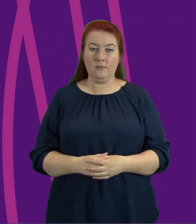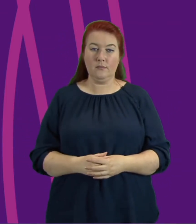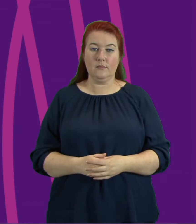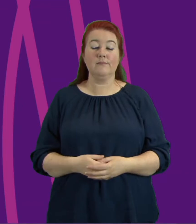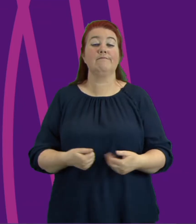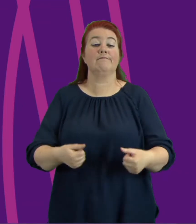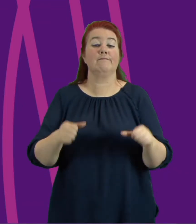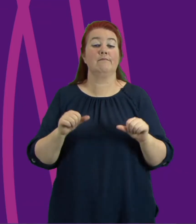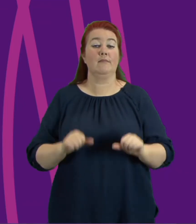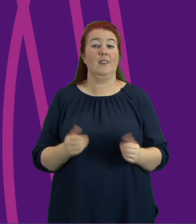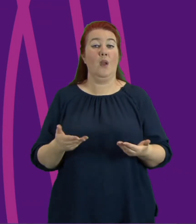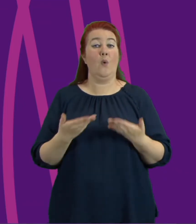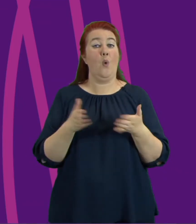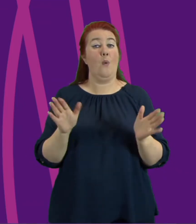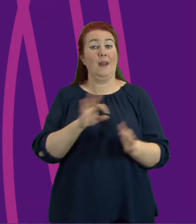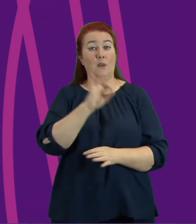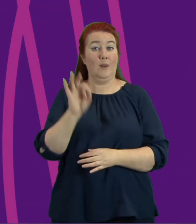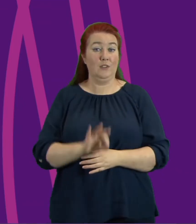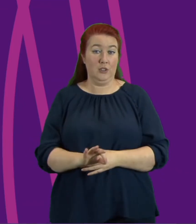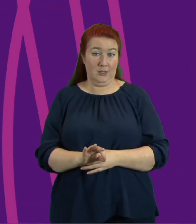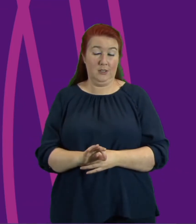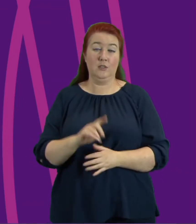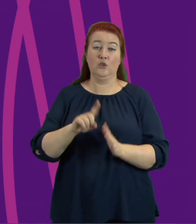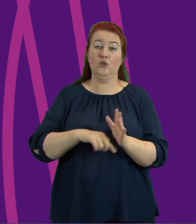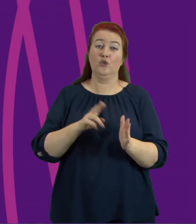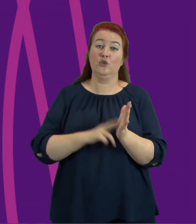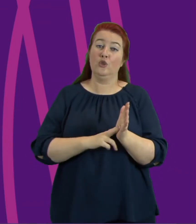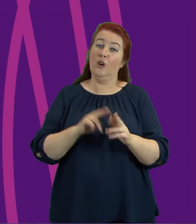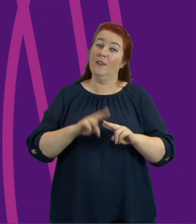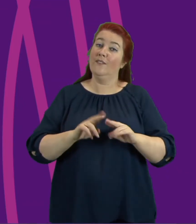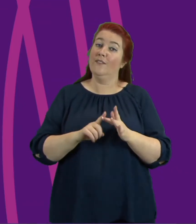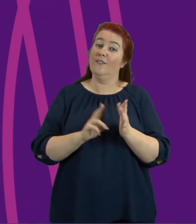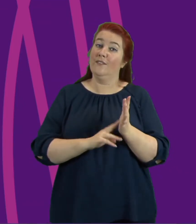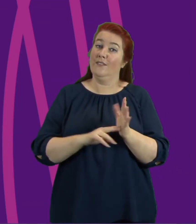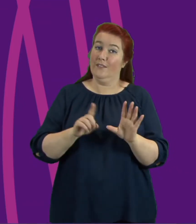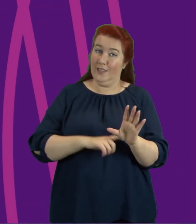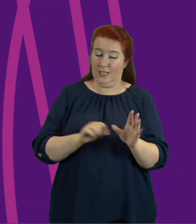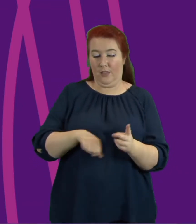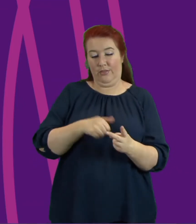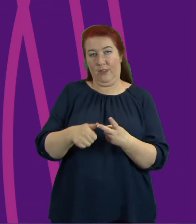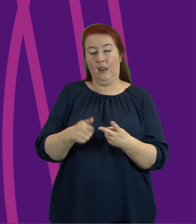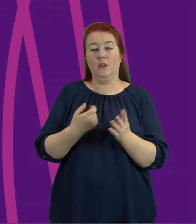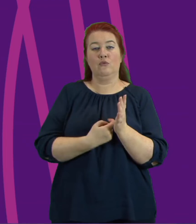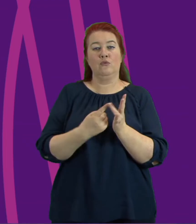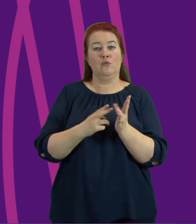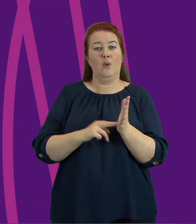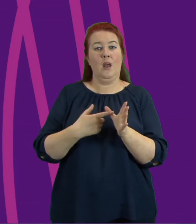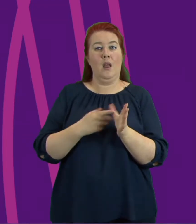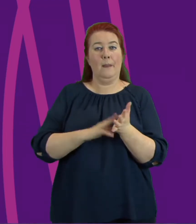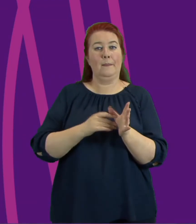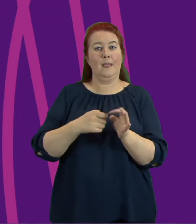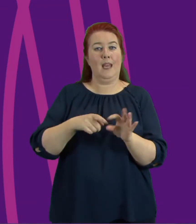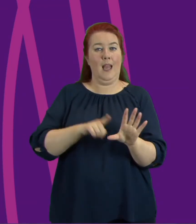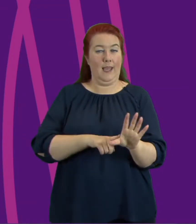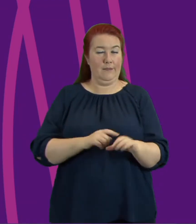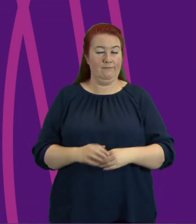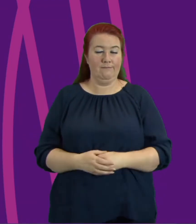We move to the open questions, and may I have John Finney to be followed by Rhoda Mackay. Excuse me.